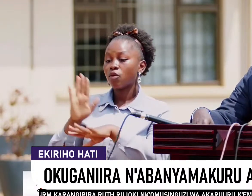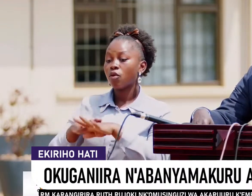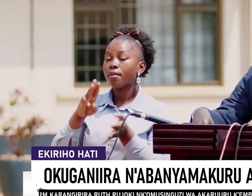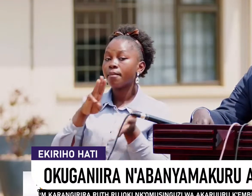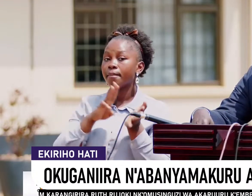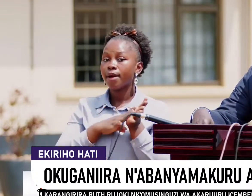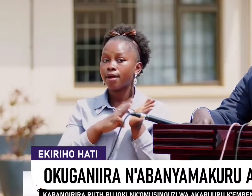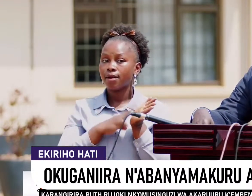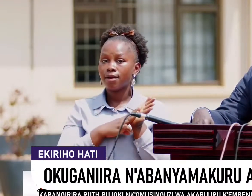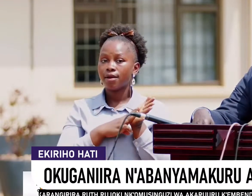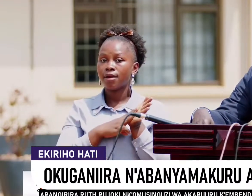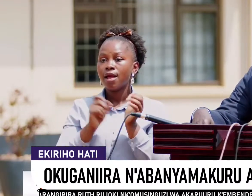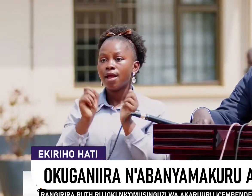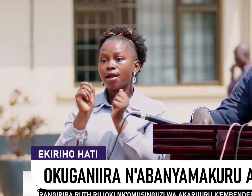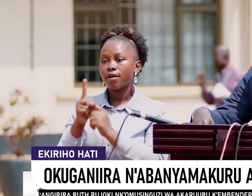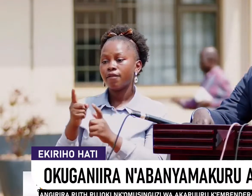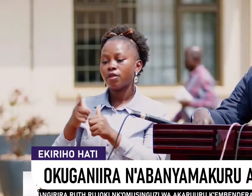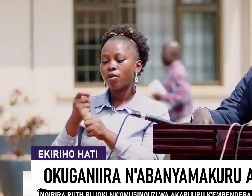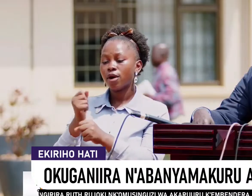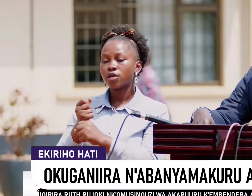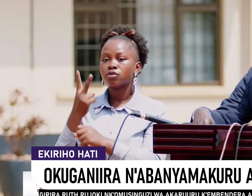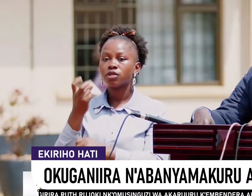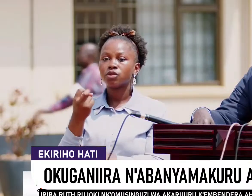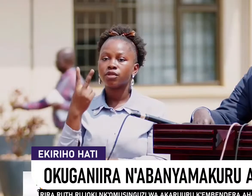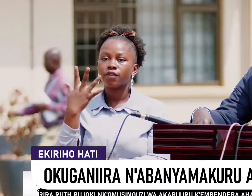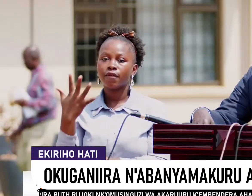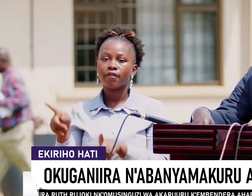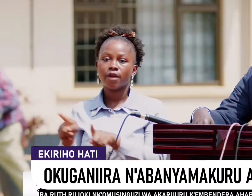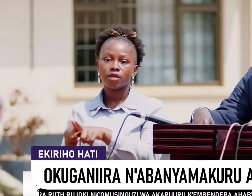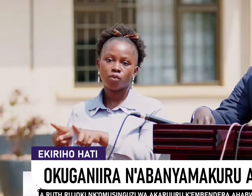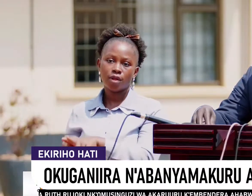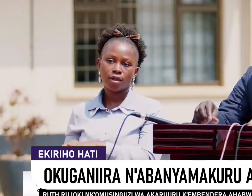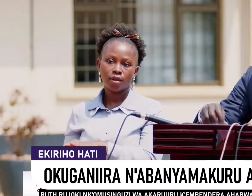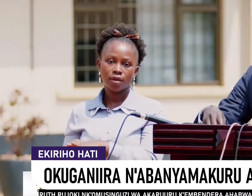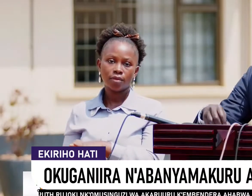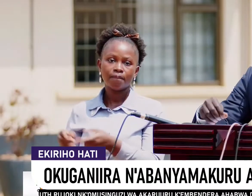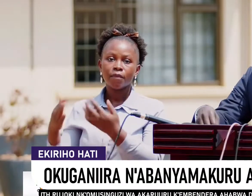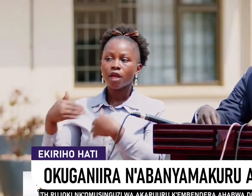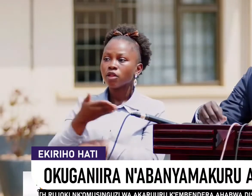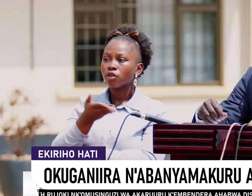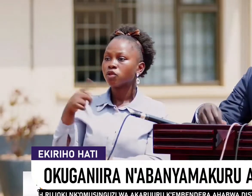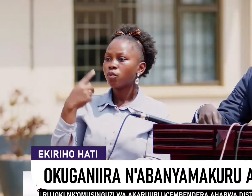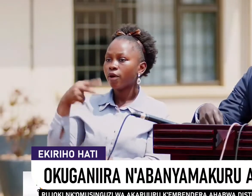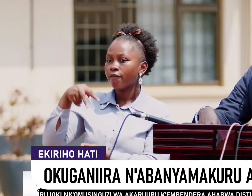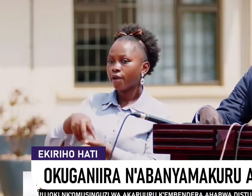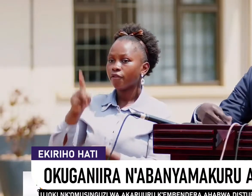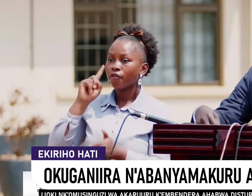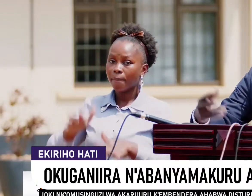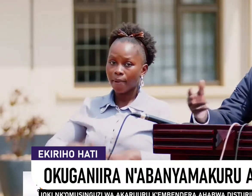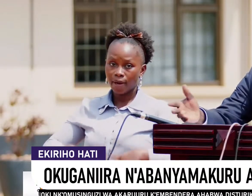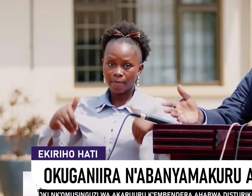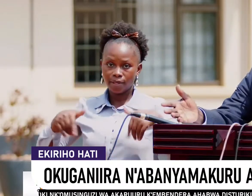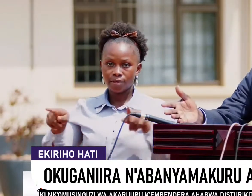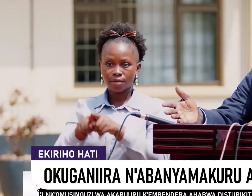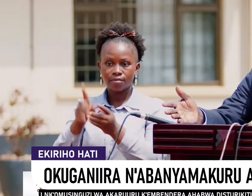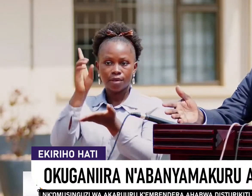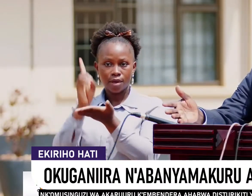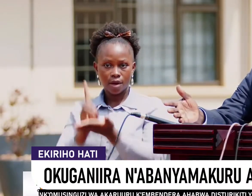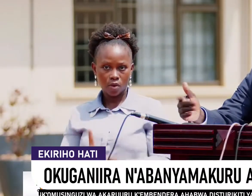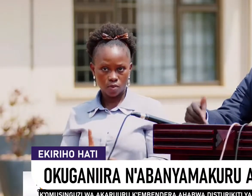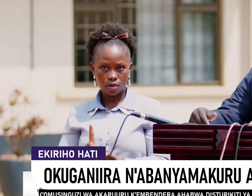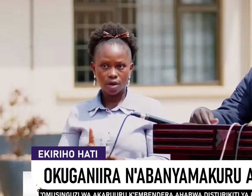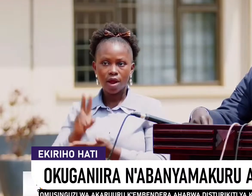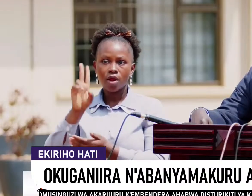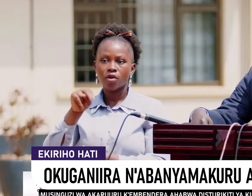Monday, 11th August 2025 as well. Those who are also download